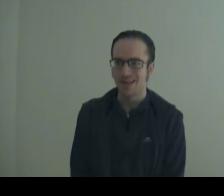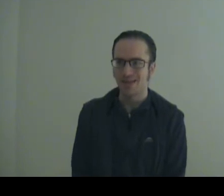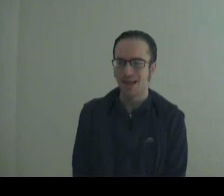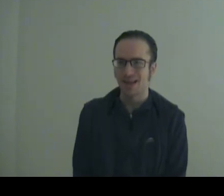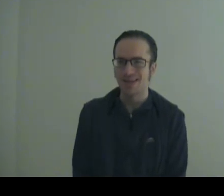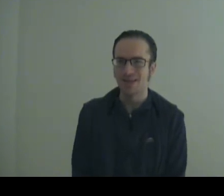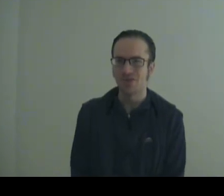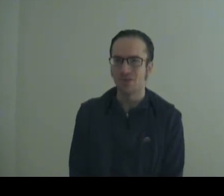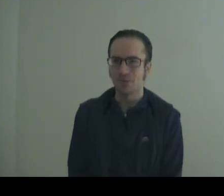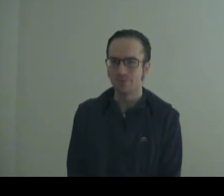that initial